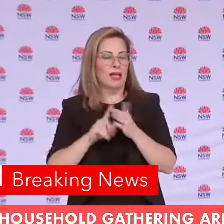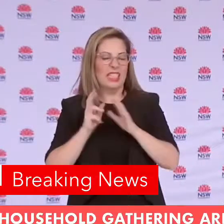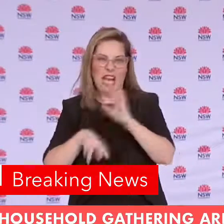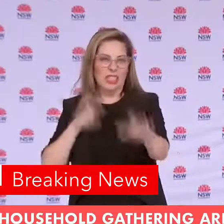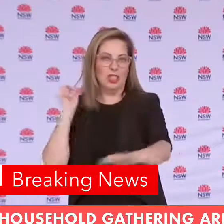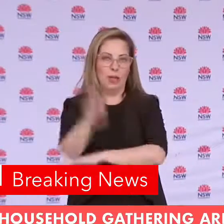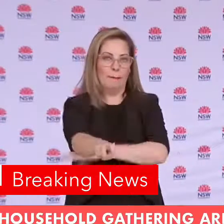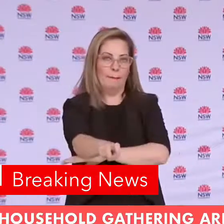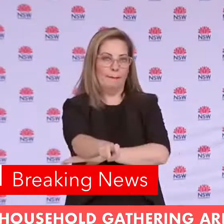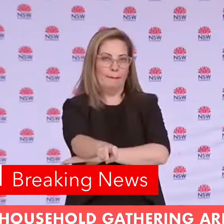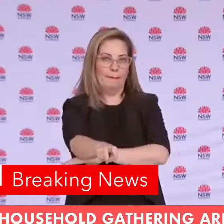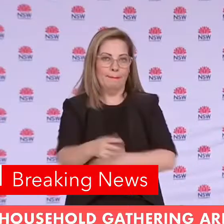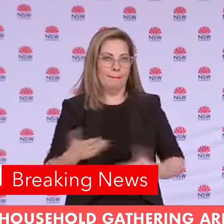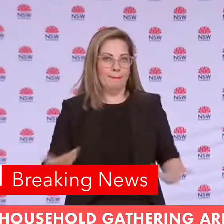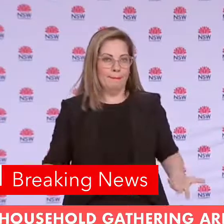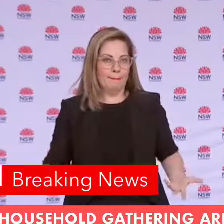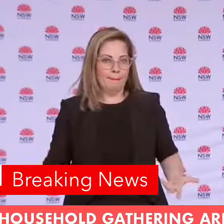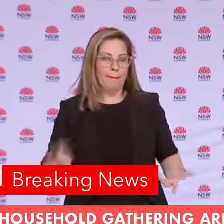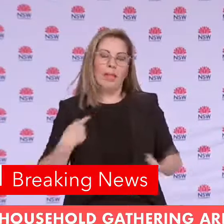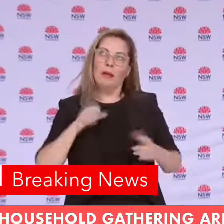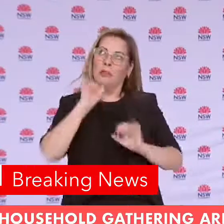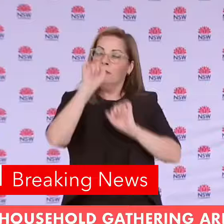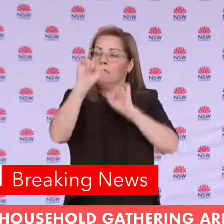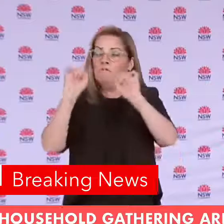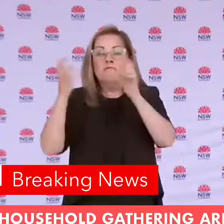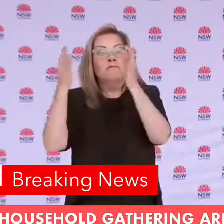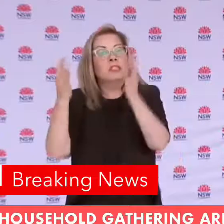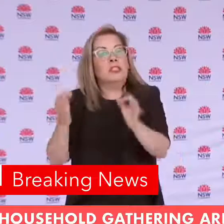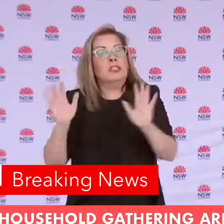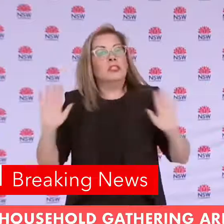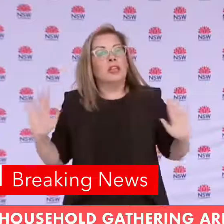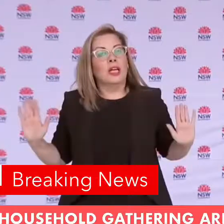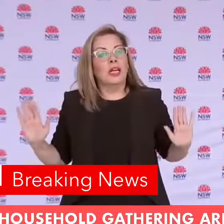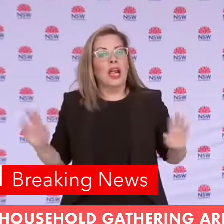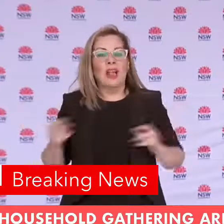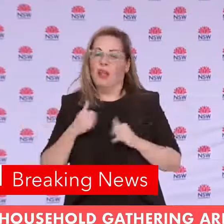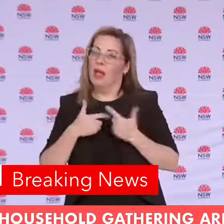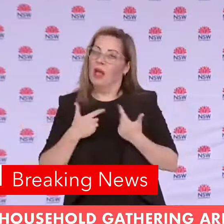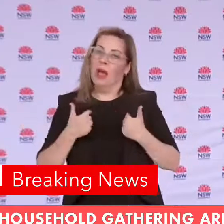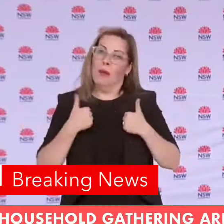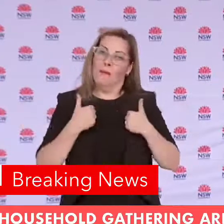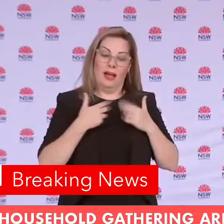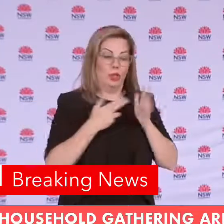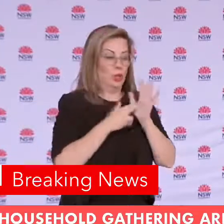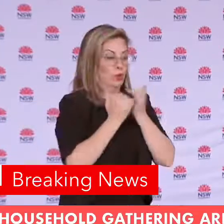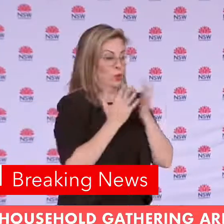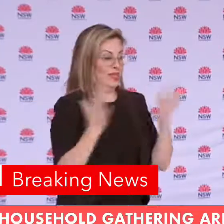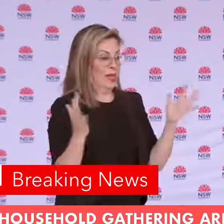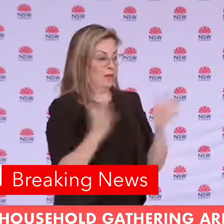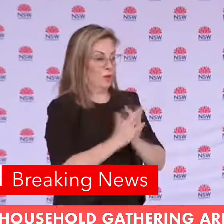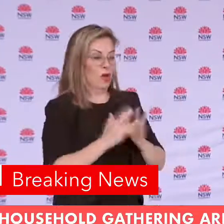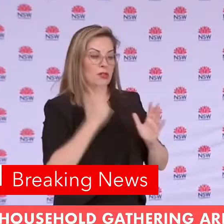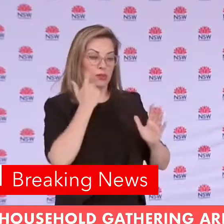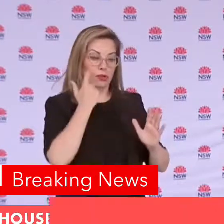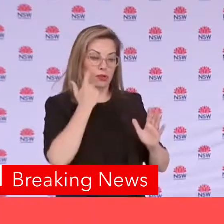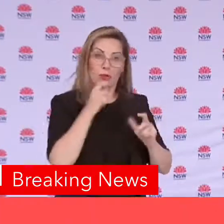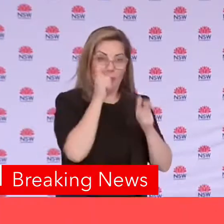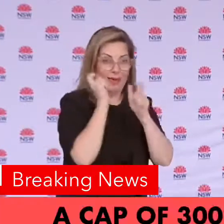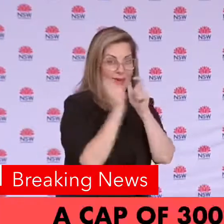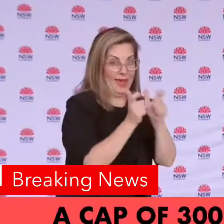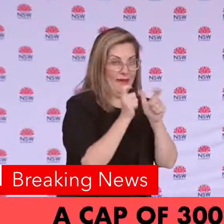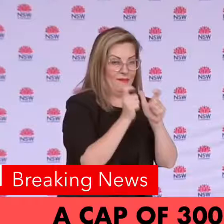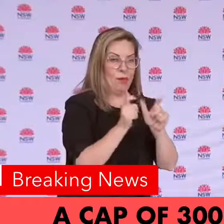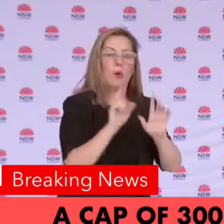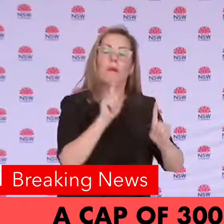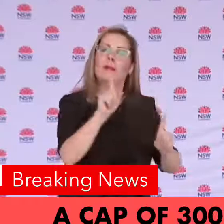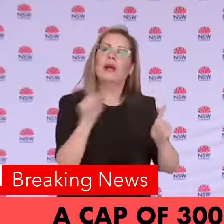given what's happened in New South Wales, and that's a matter for them. What we try and do always in New South Wales is take a cautious but balanced approach and make sure